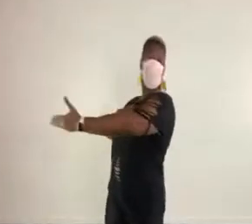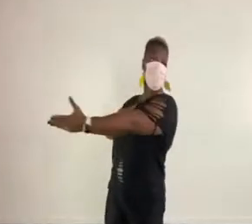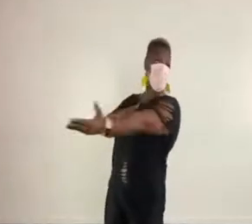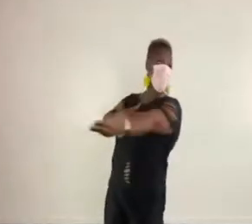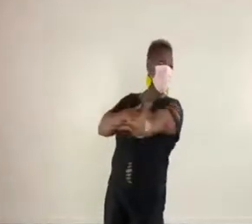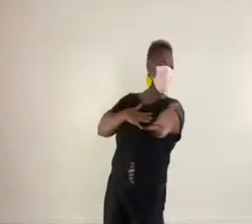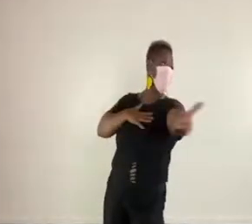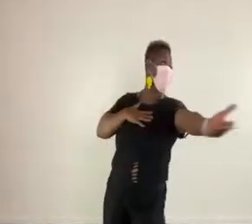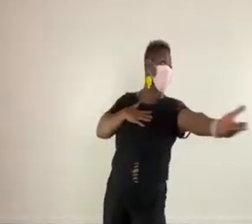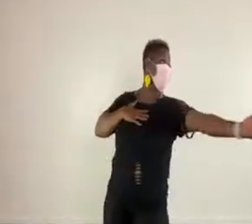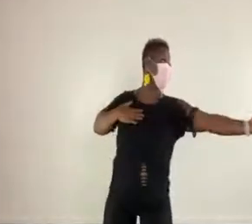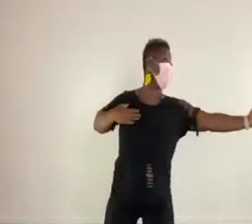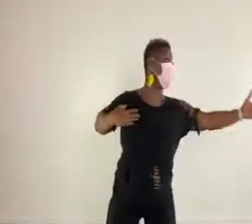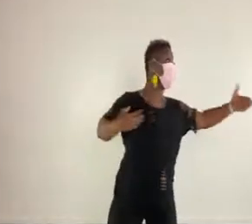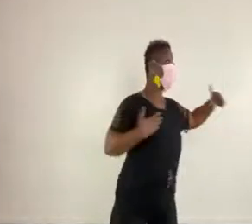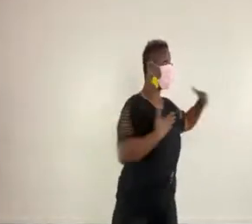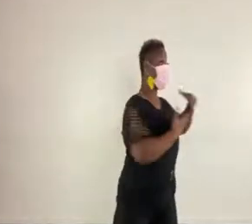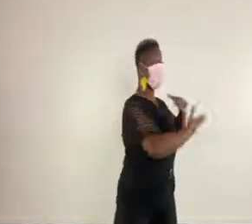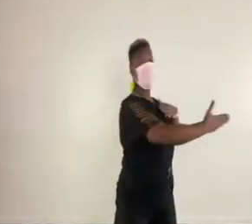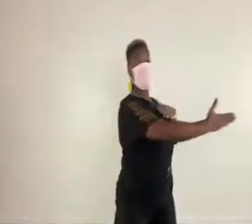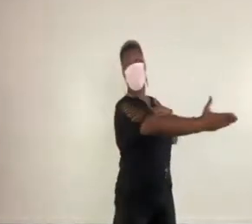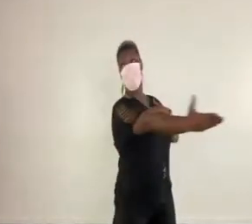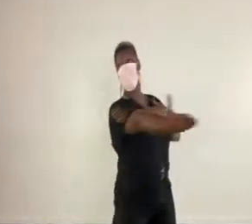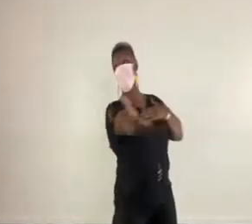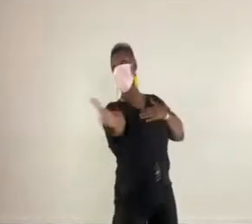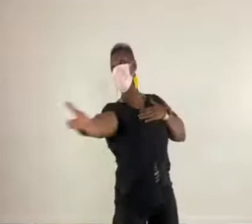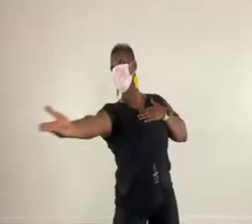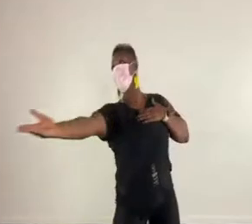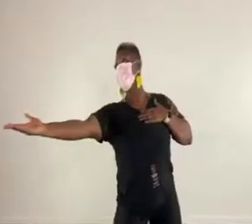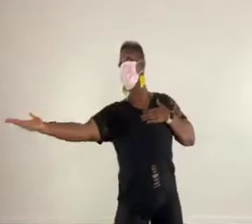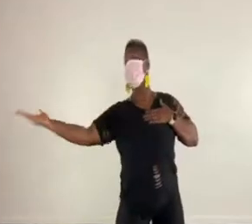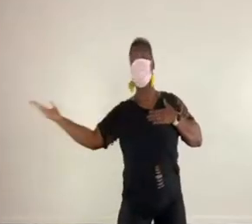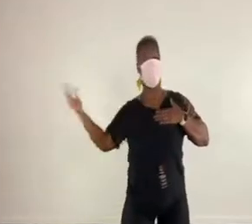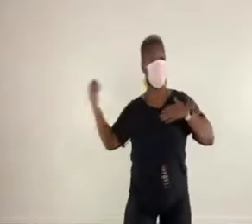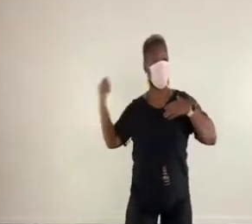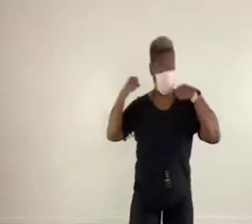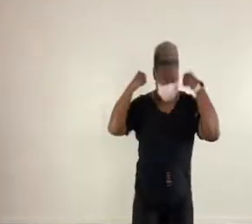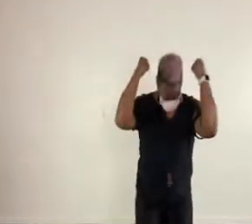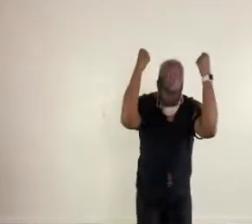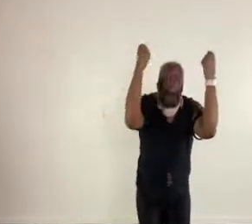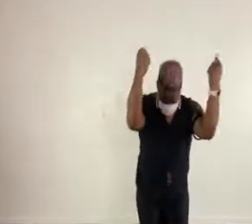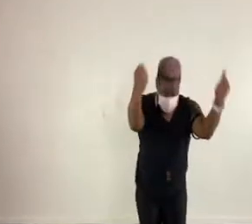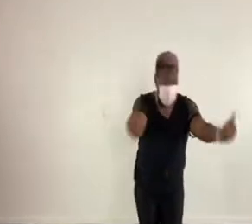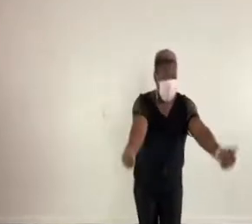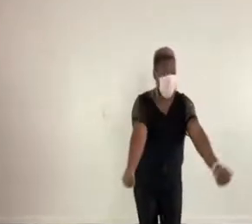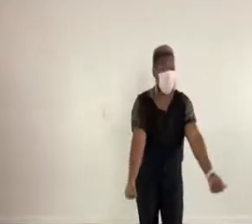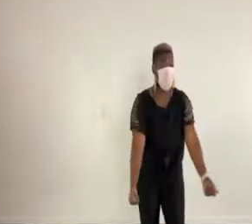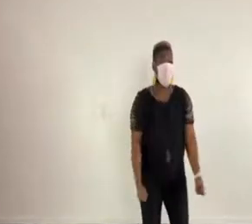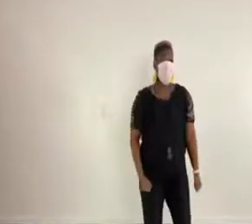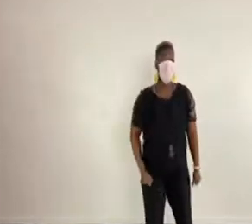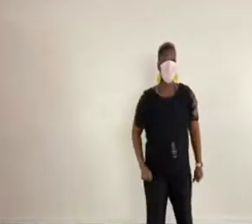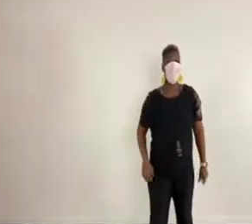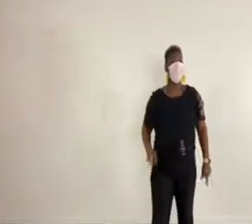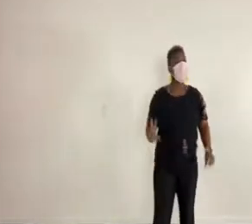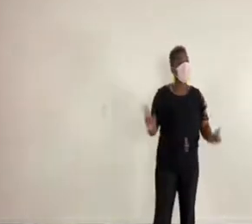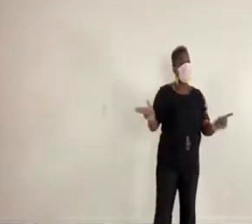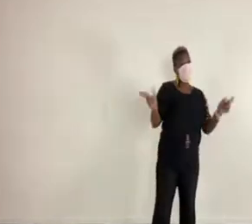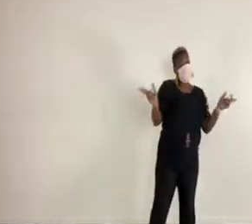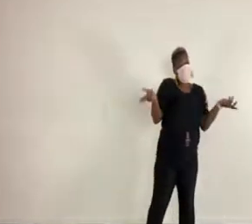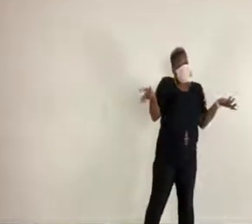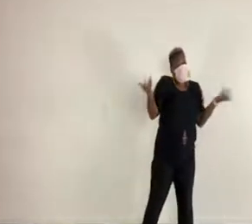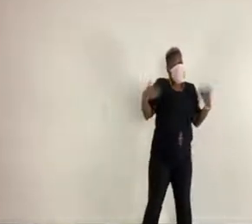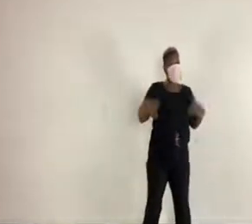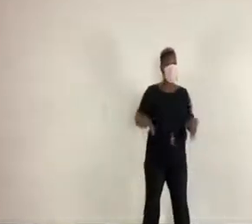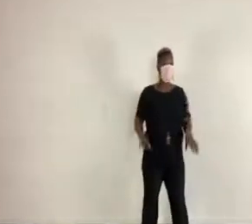Truly, y'all keep me from going stone cold crazy. Social invites so few